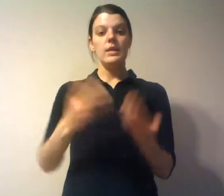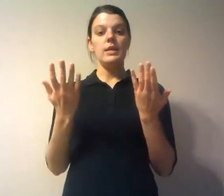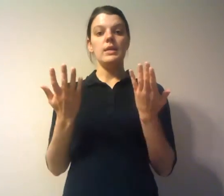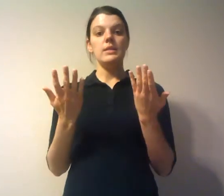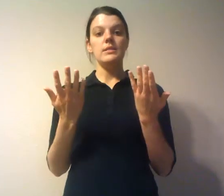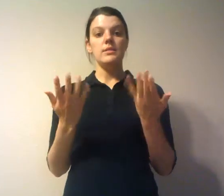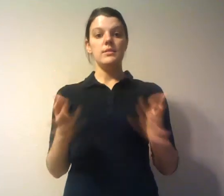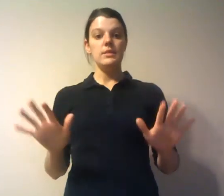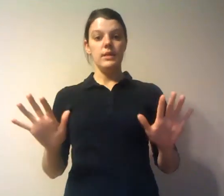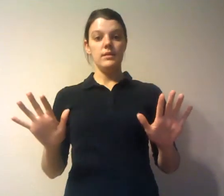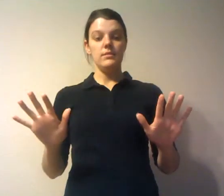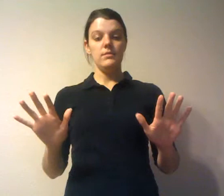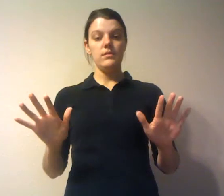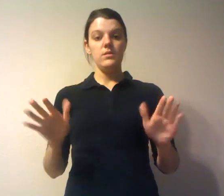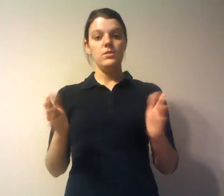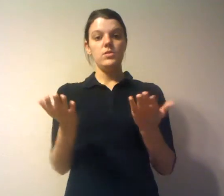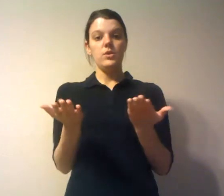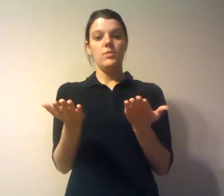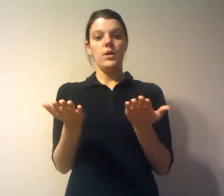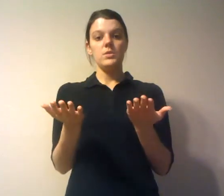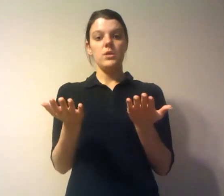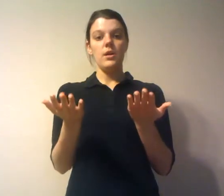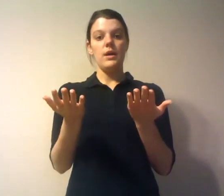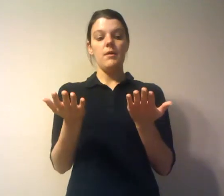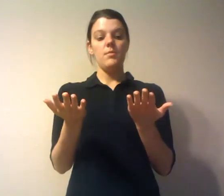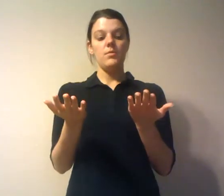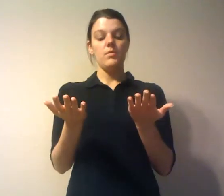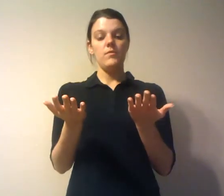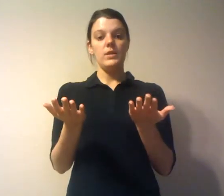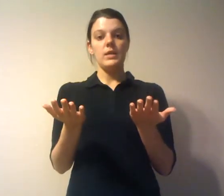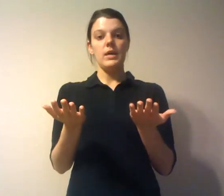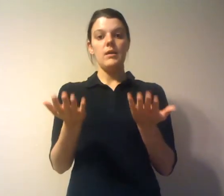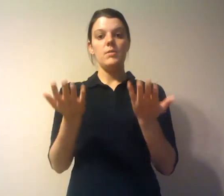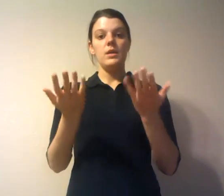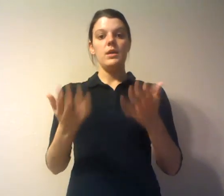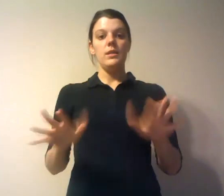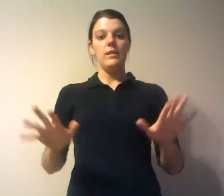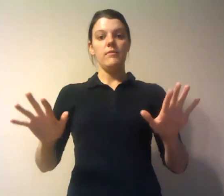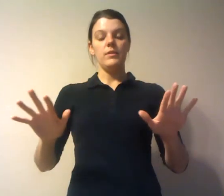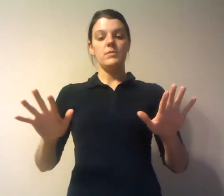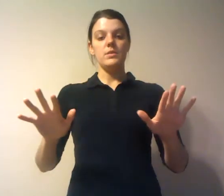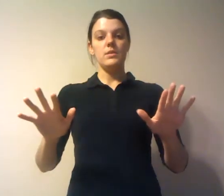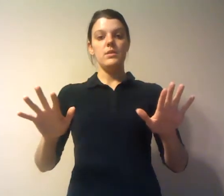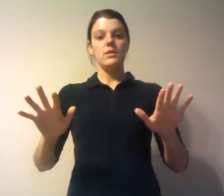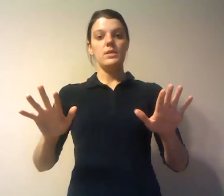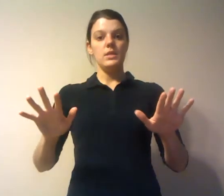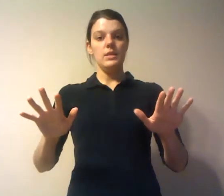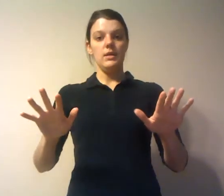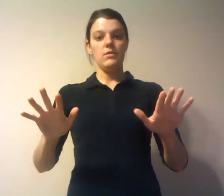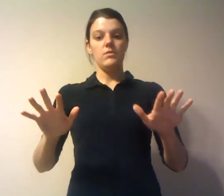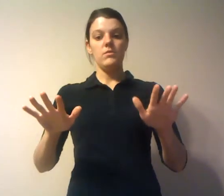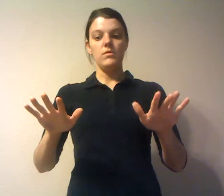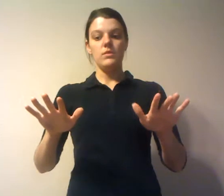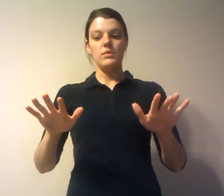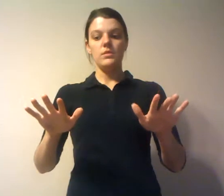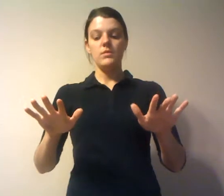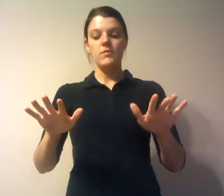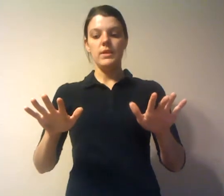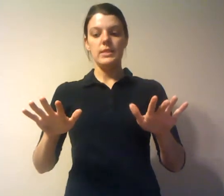it is done. So your palms start up, facing up, and then they flipped to the down, facing